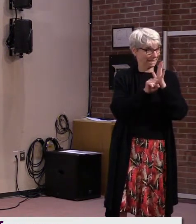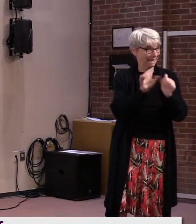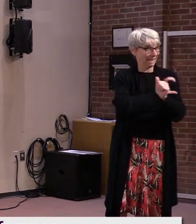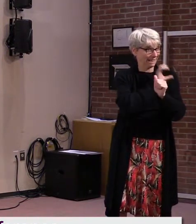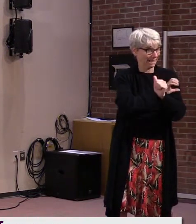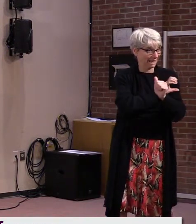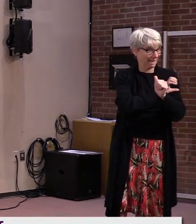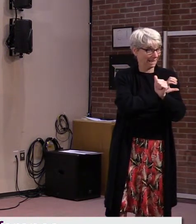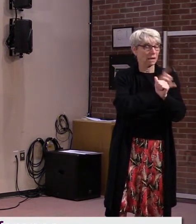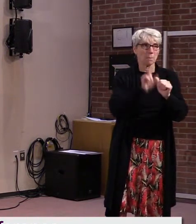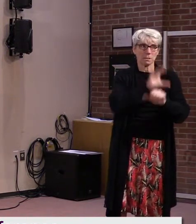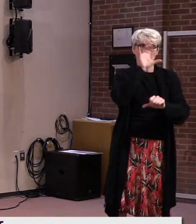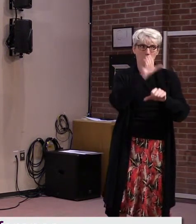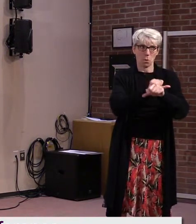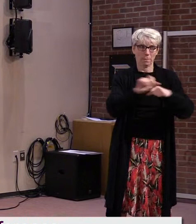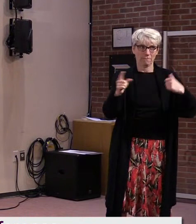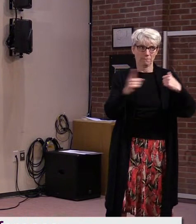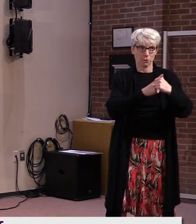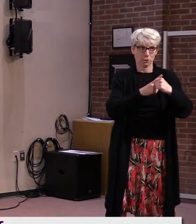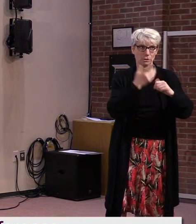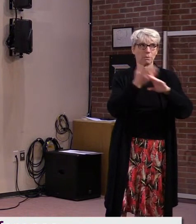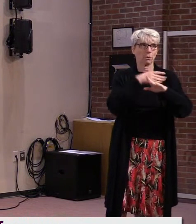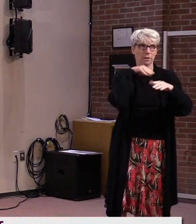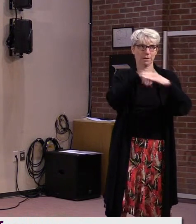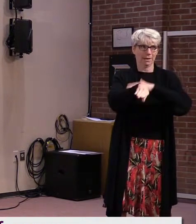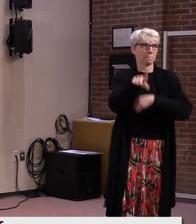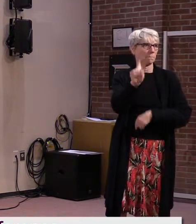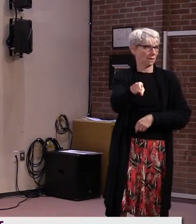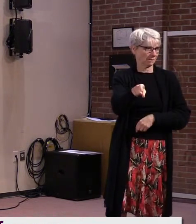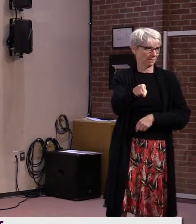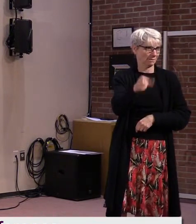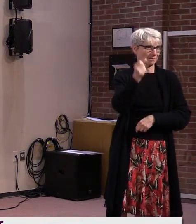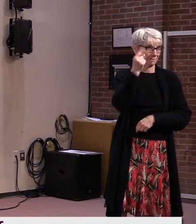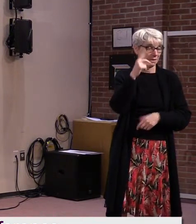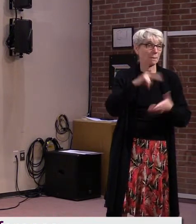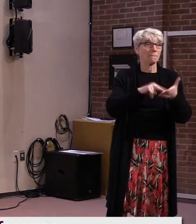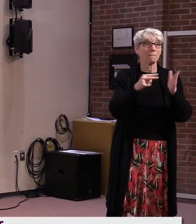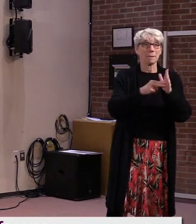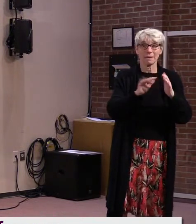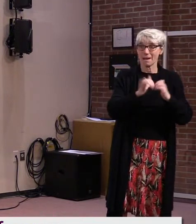need an appointment to get a booster. So it is important to go